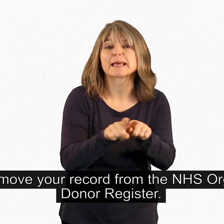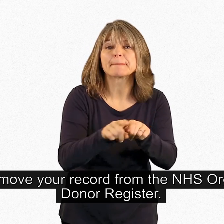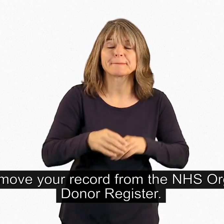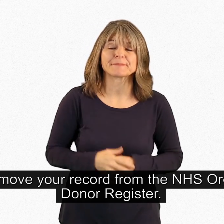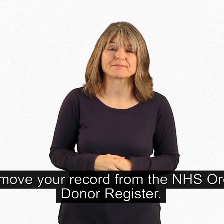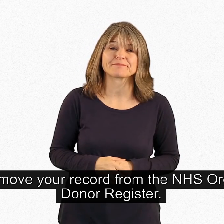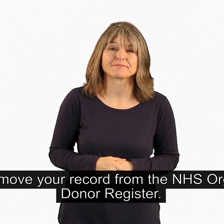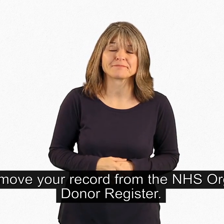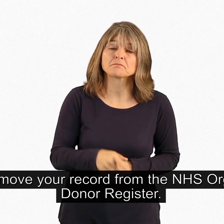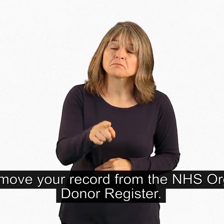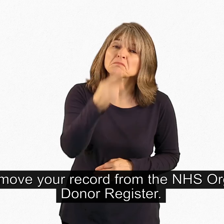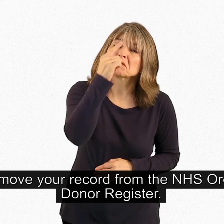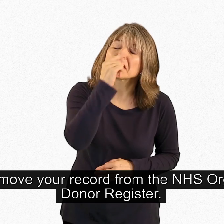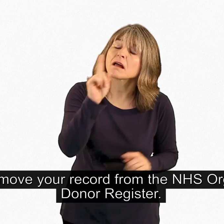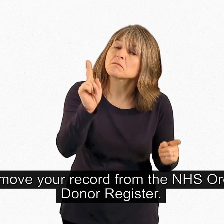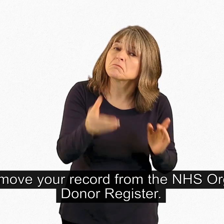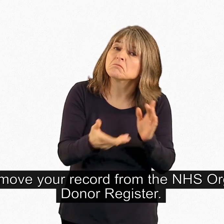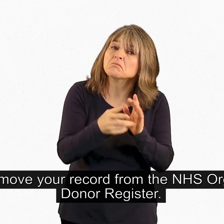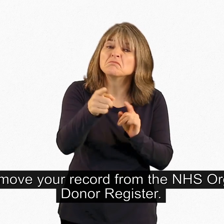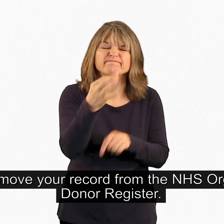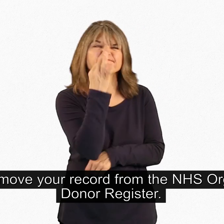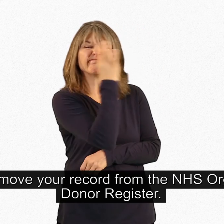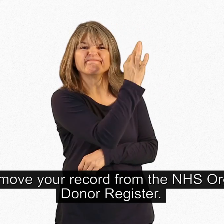Remove your record from the NHS organ donor register